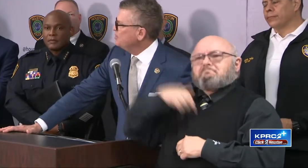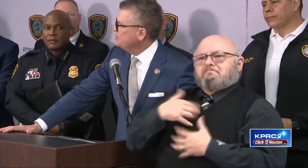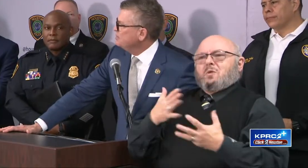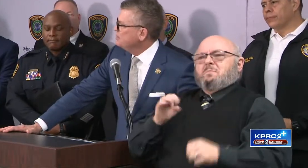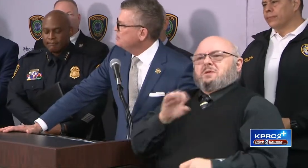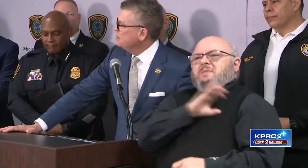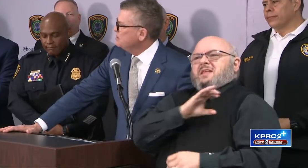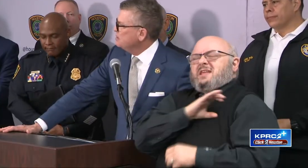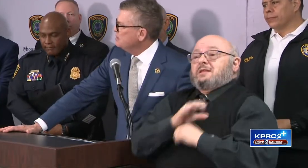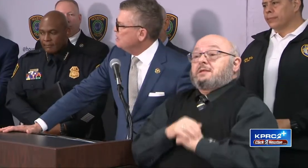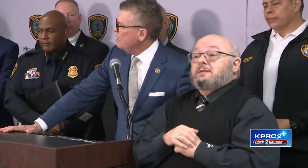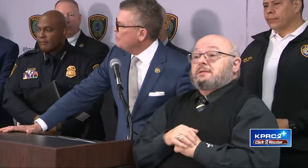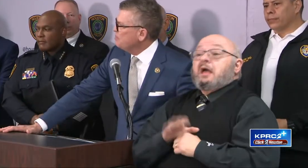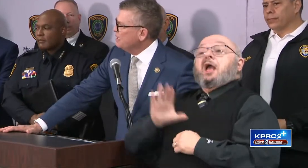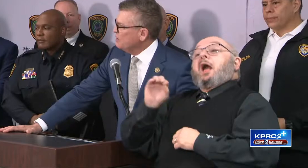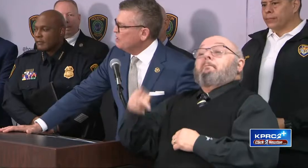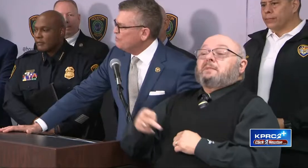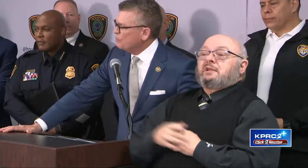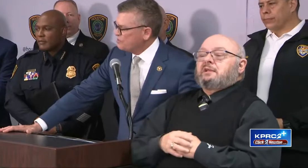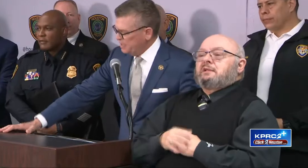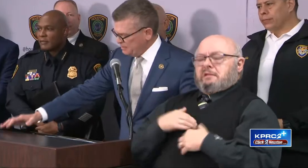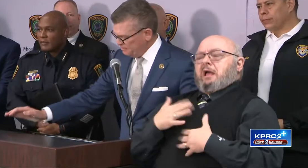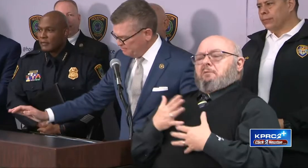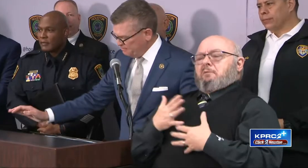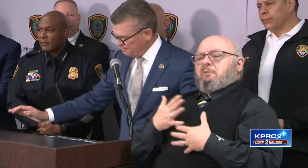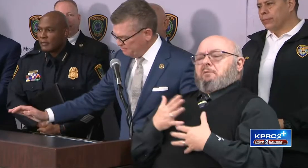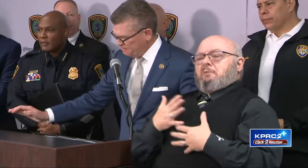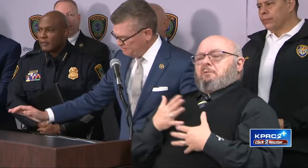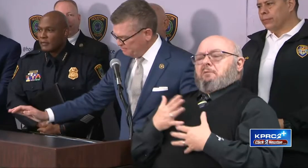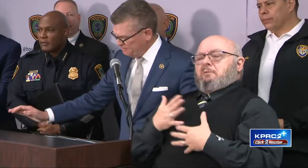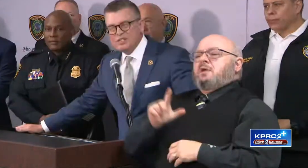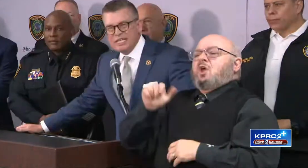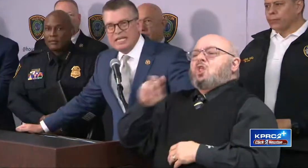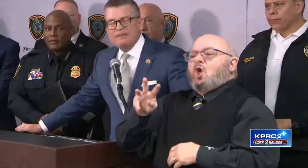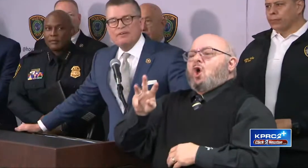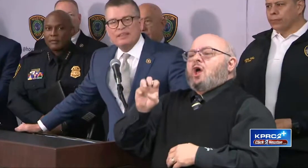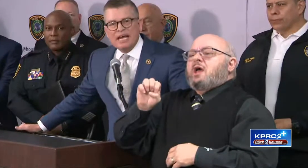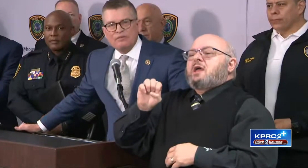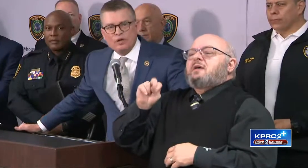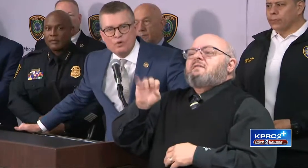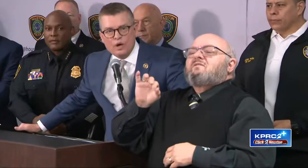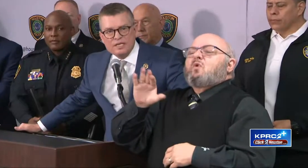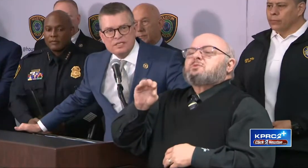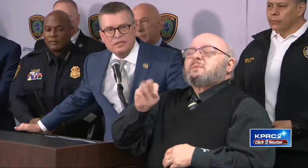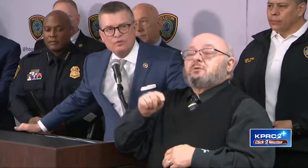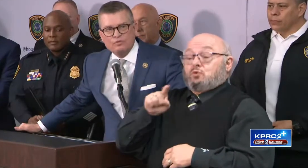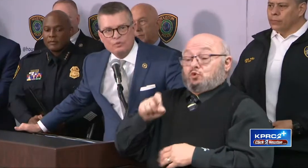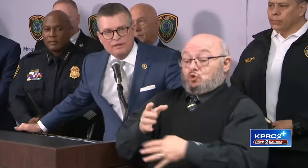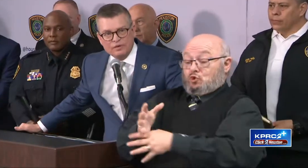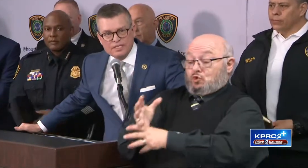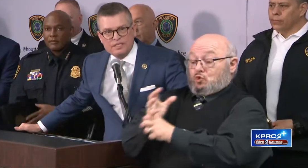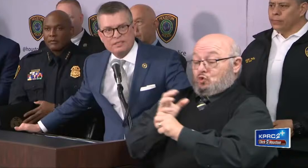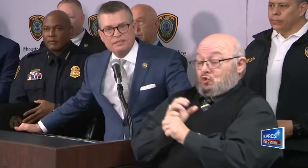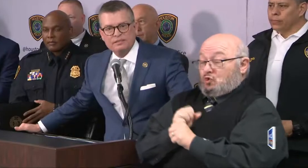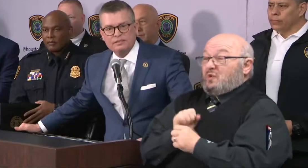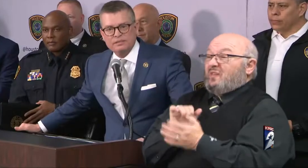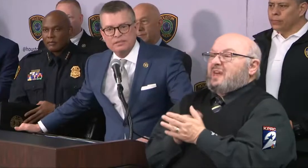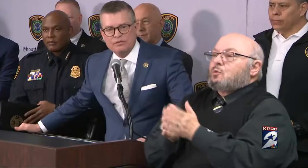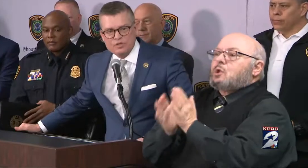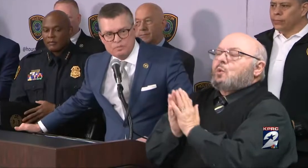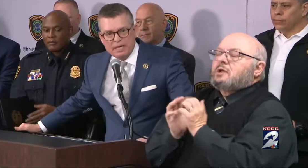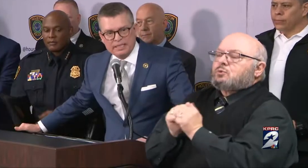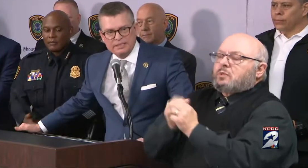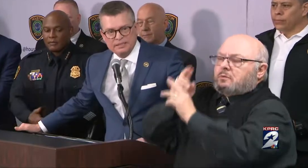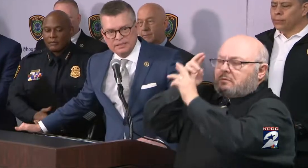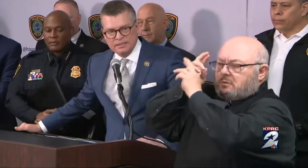cop. I want to be in law enforcement," you should receive that request with reverence